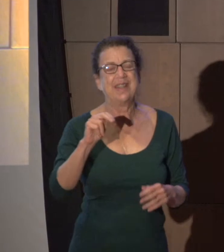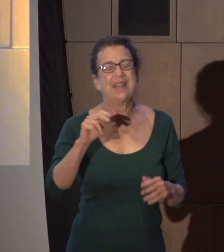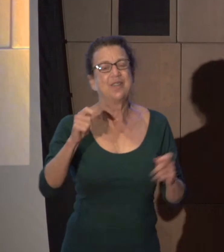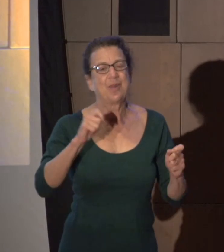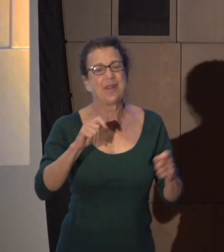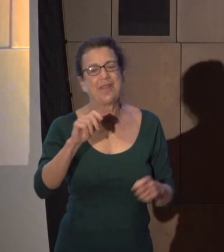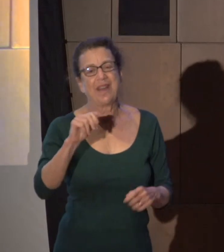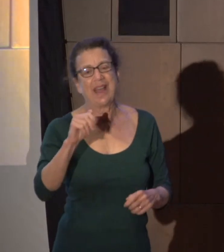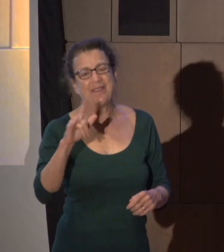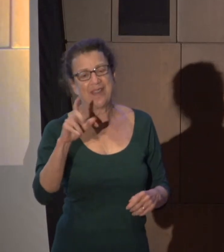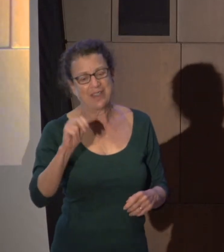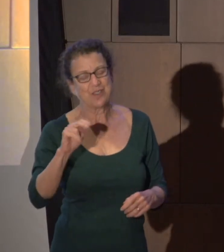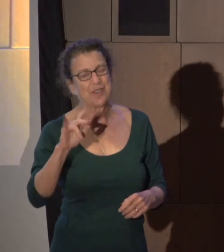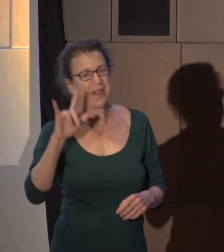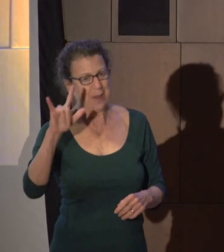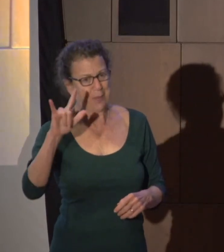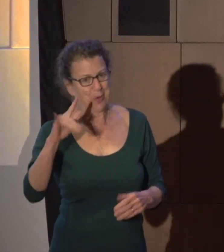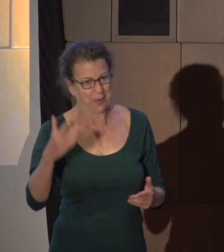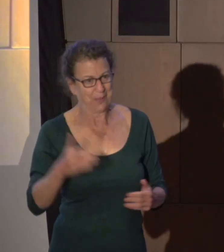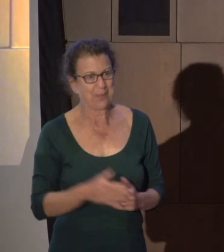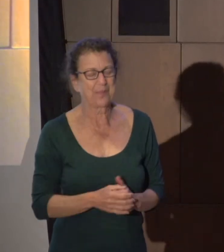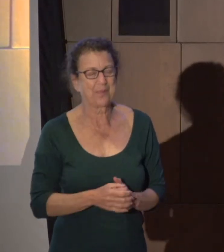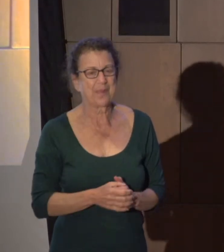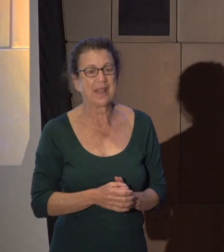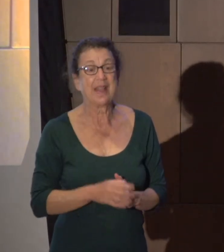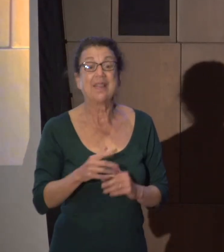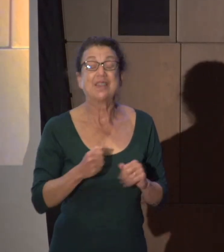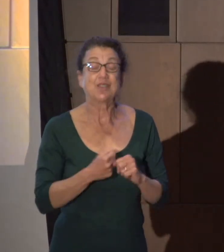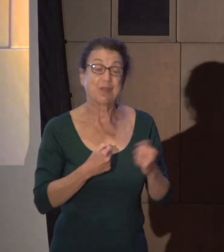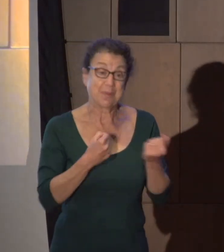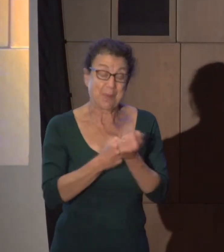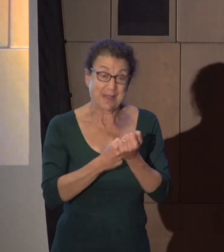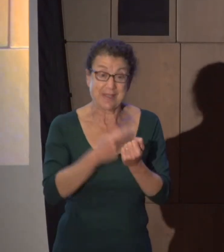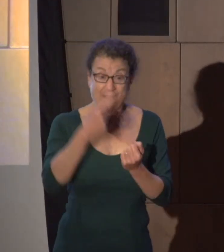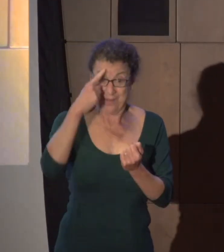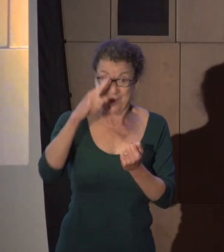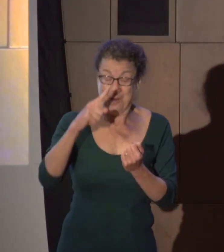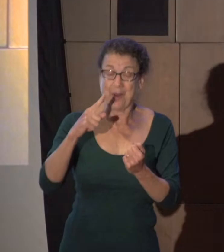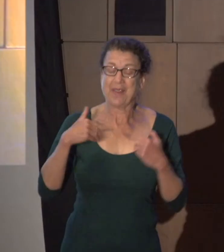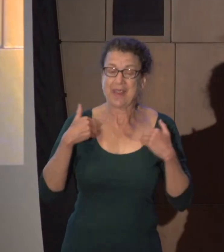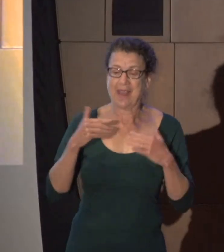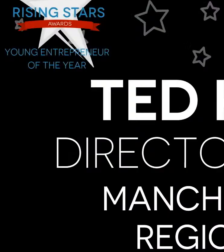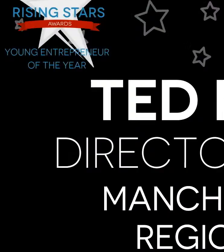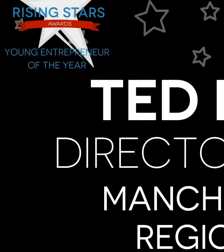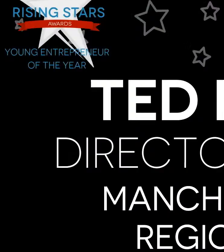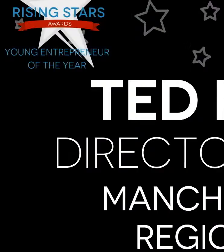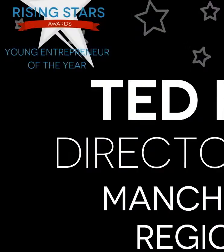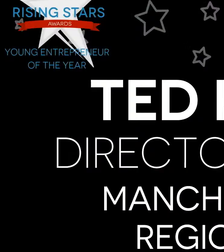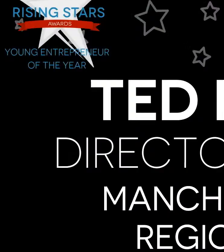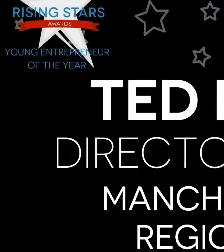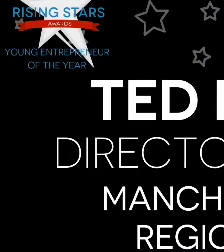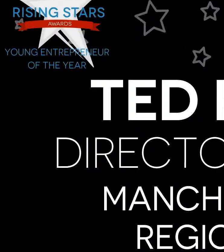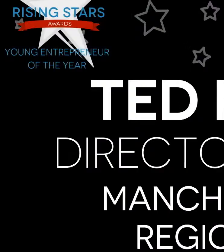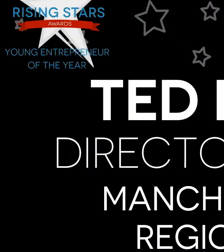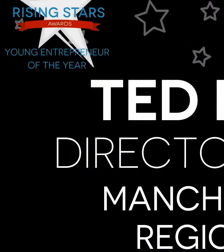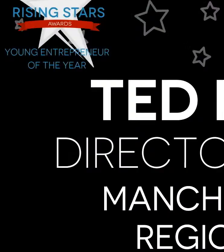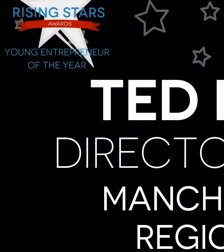at the Manchester-Boston Regional Airport, and this year's sponsor for the Young Entrepreneur of the Year Award.